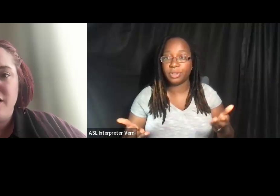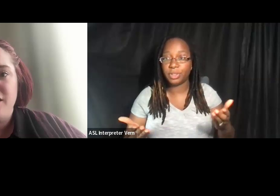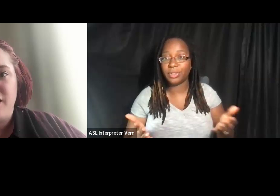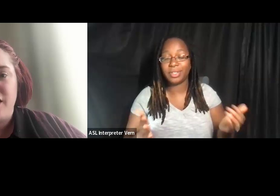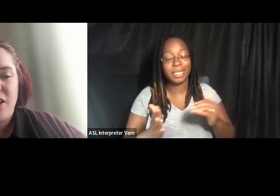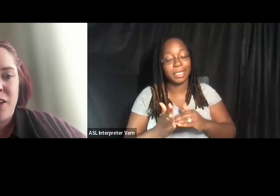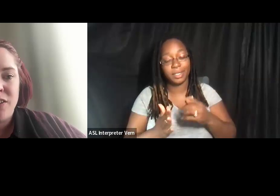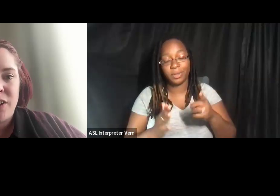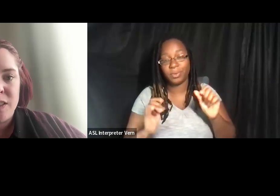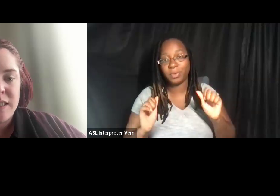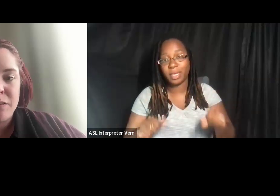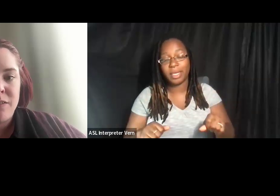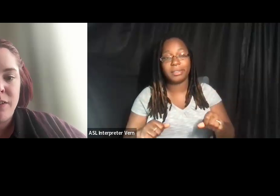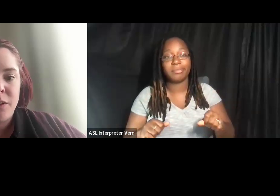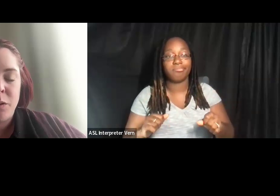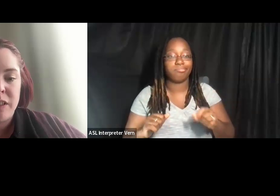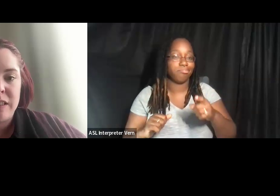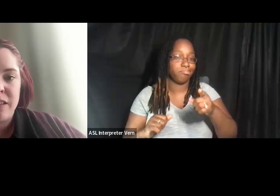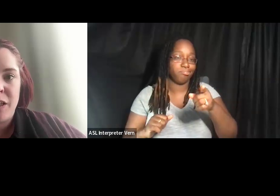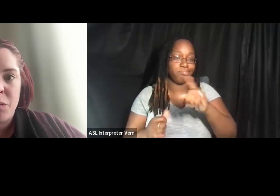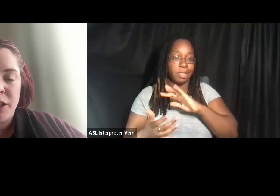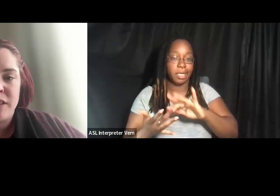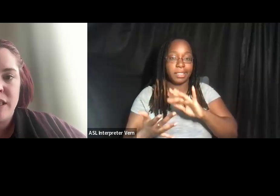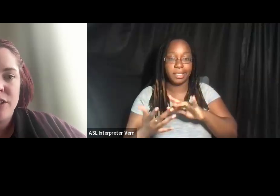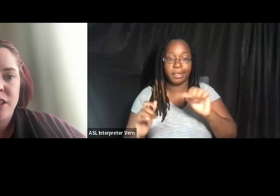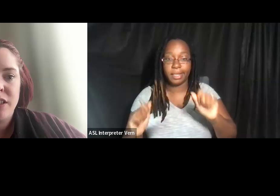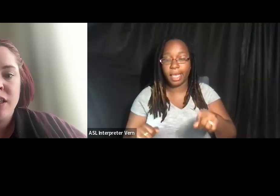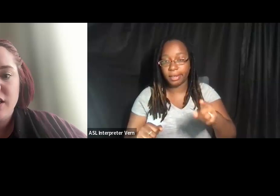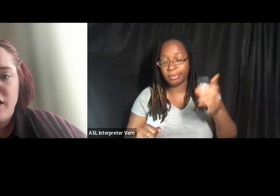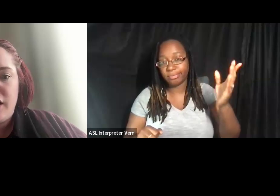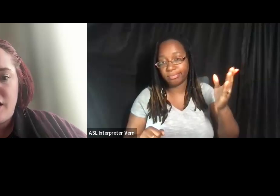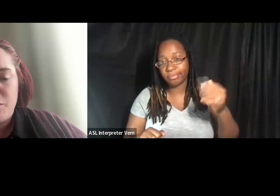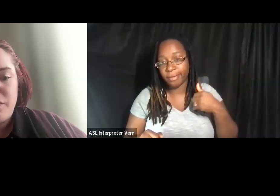you can their contact info is in the presentation.